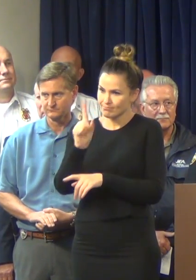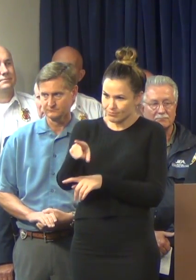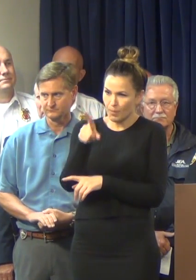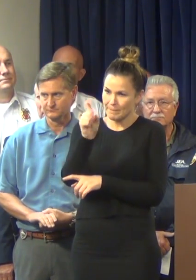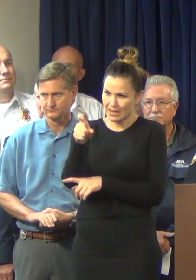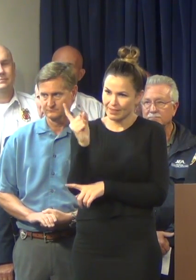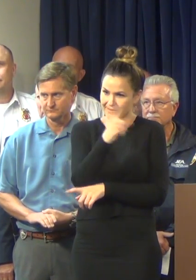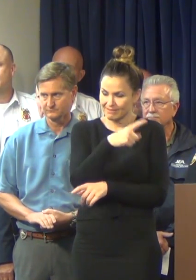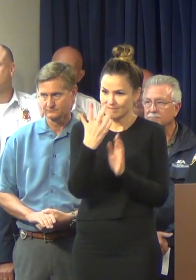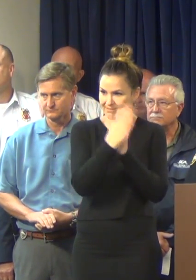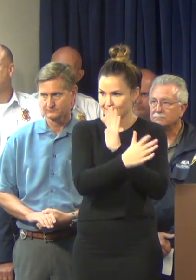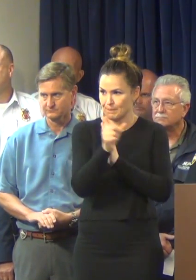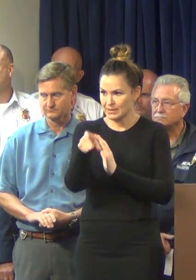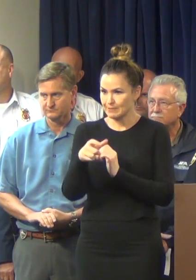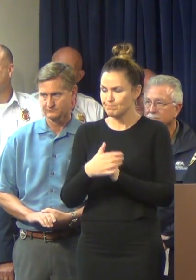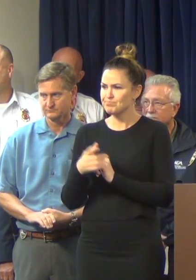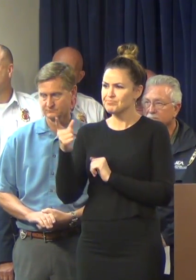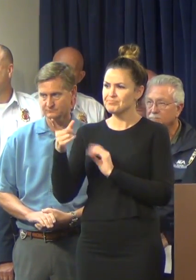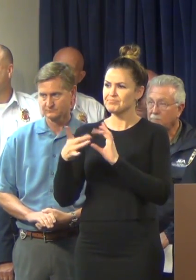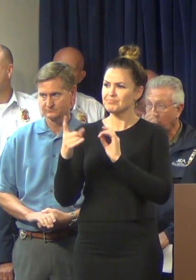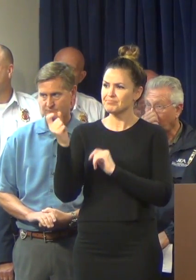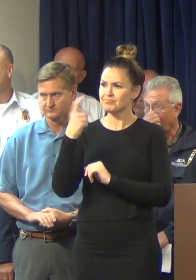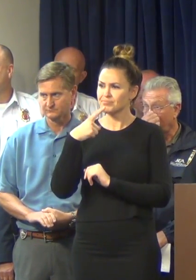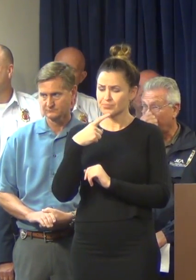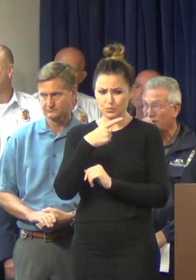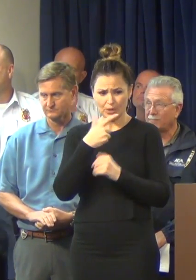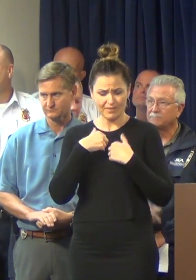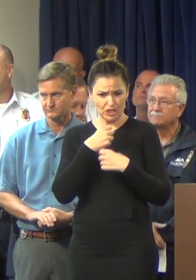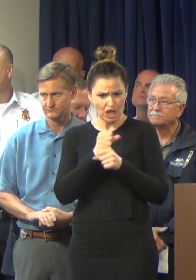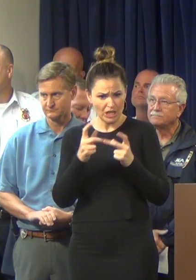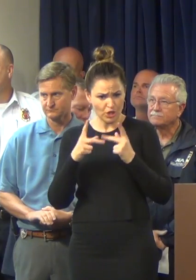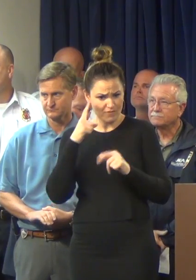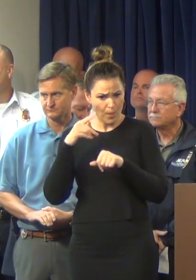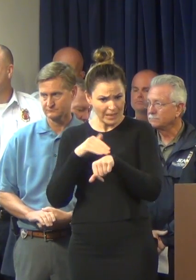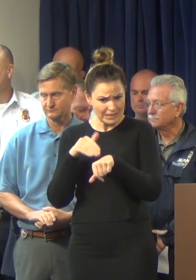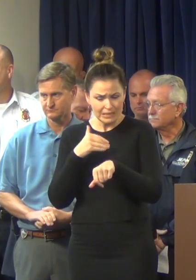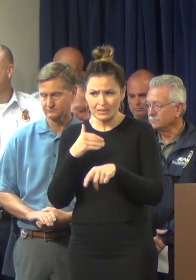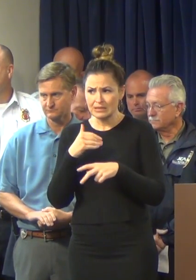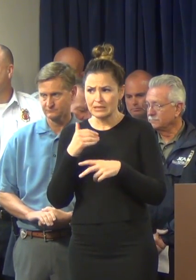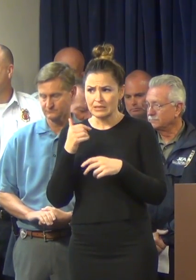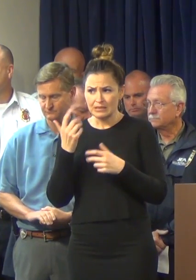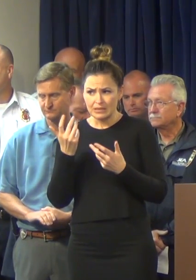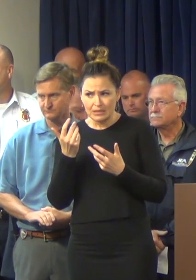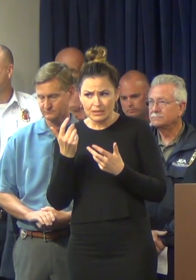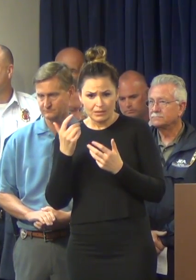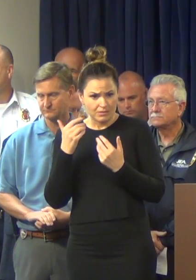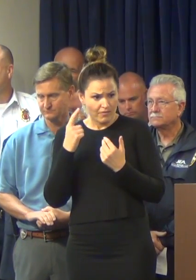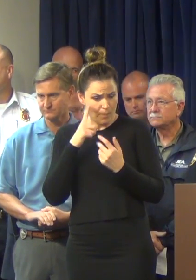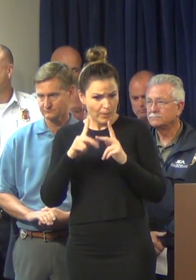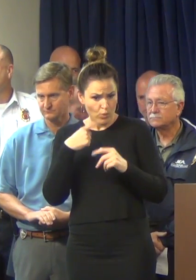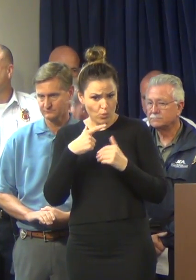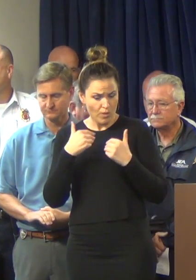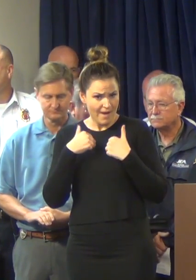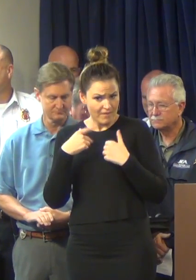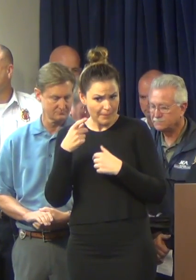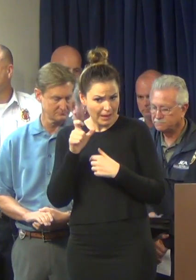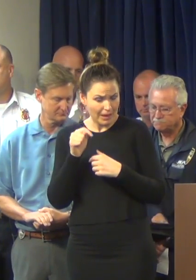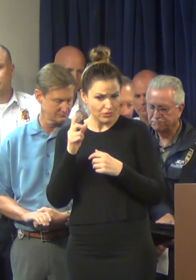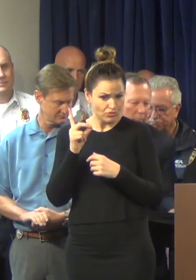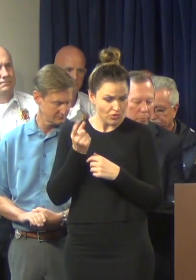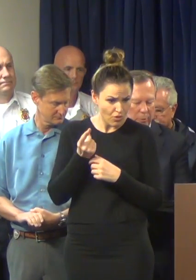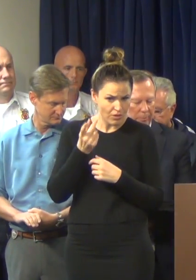need to go. You got any of the shelters for pets? Any pet owners? Any Director, do you want